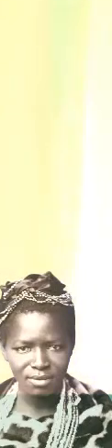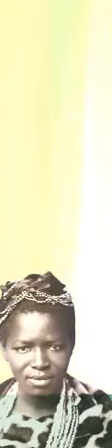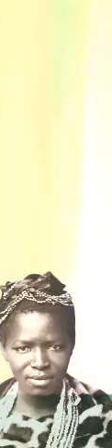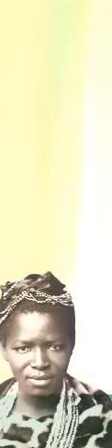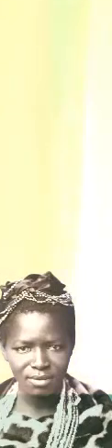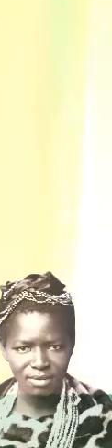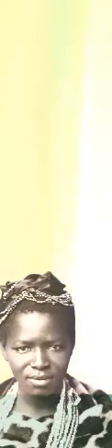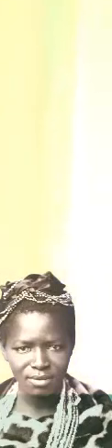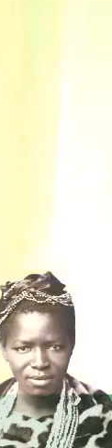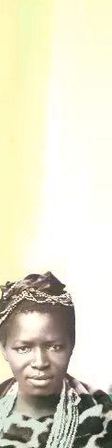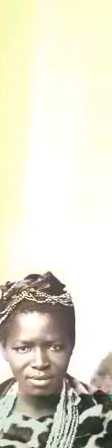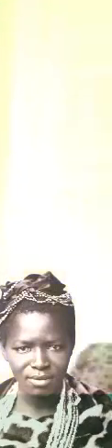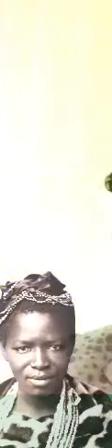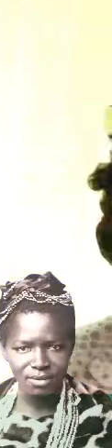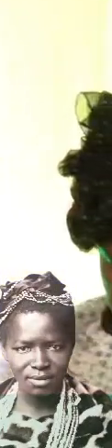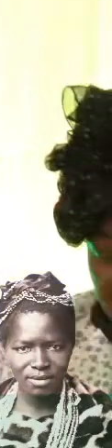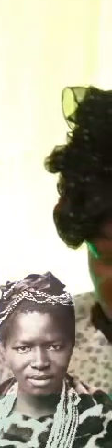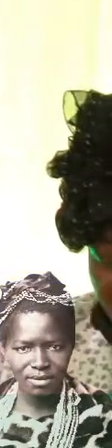Uzokwenza njani?